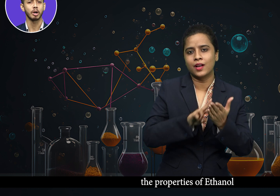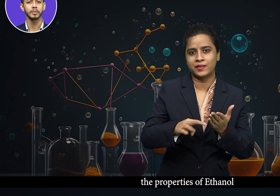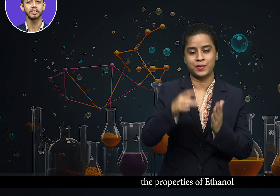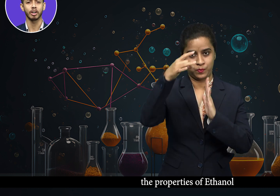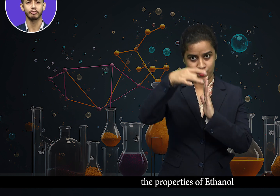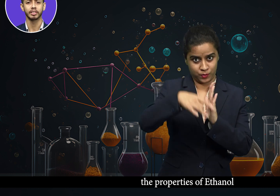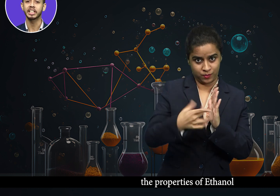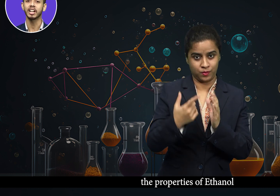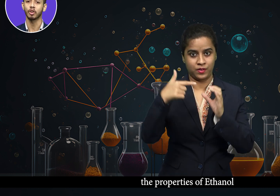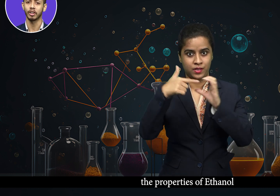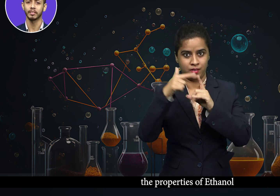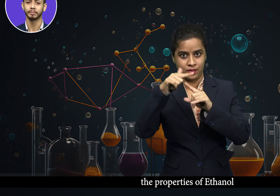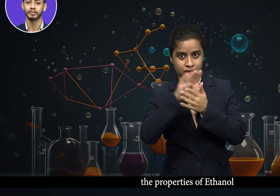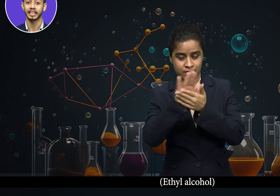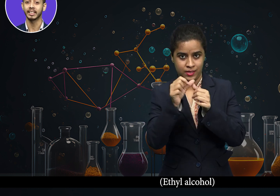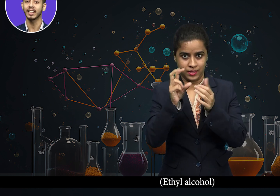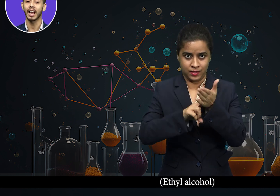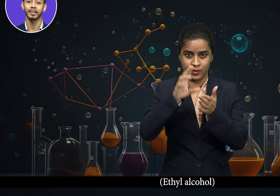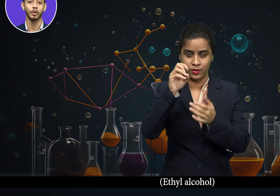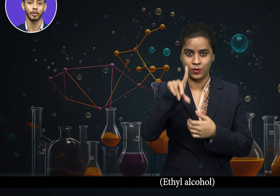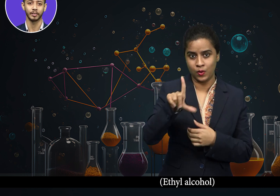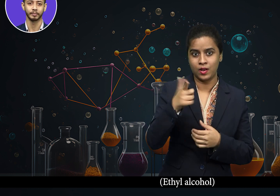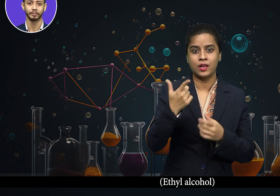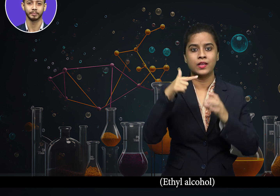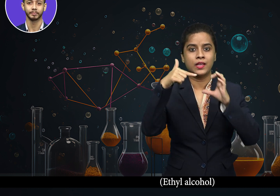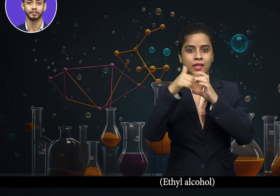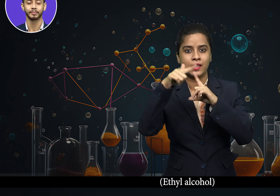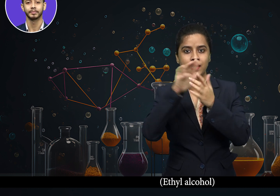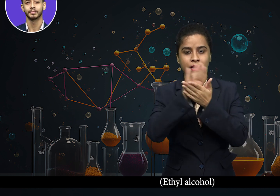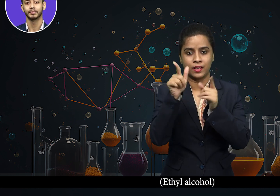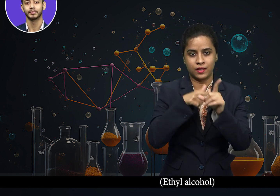the properties of ethanol, ethyl alcohol,